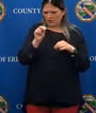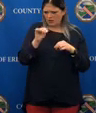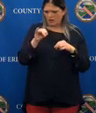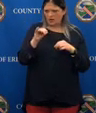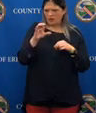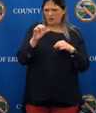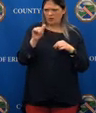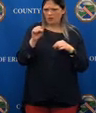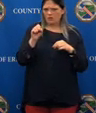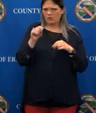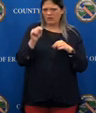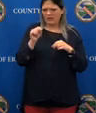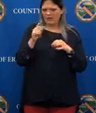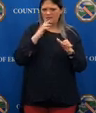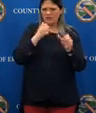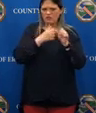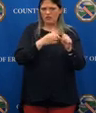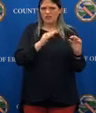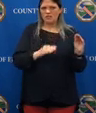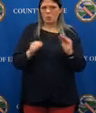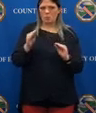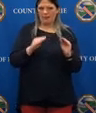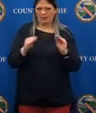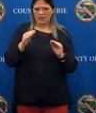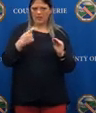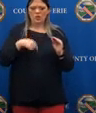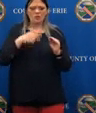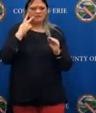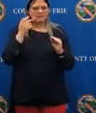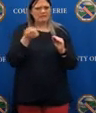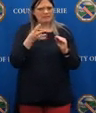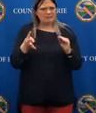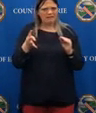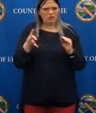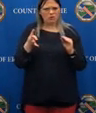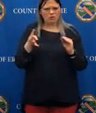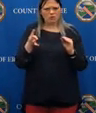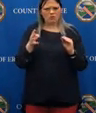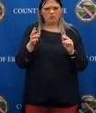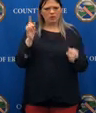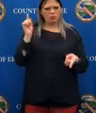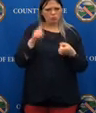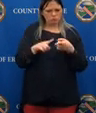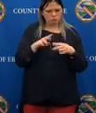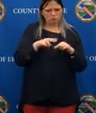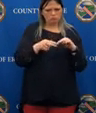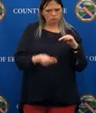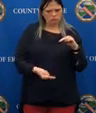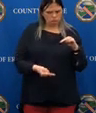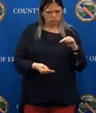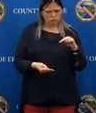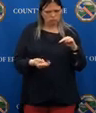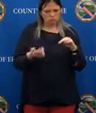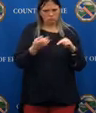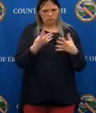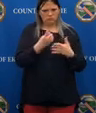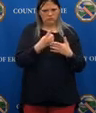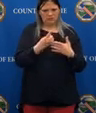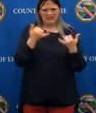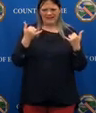that tracks the mobility of county residents. We've seen several downgrades over the past few weeks, and right now, overall, we're at a